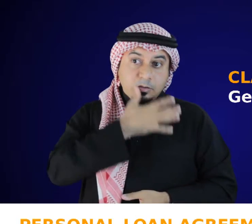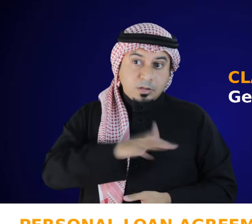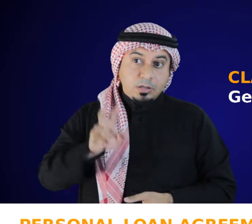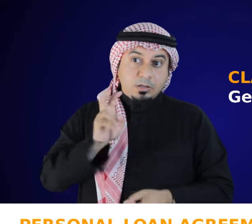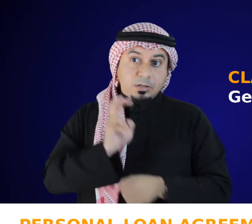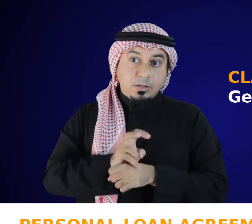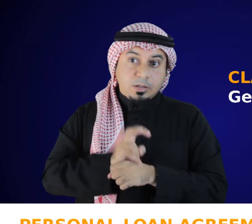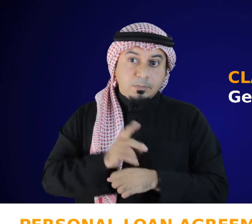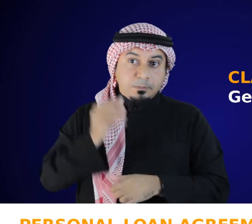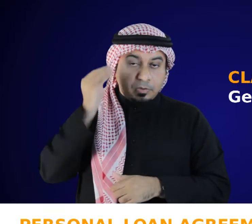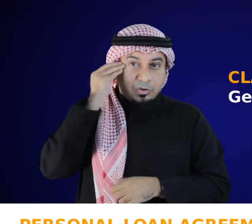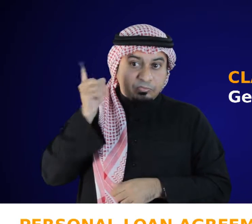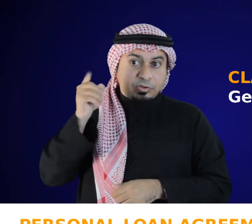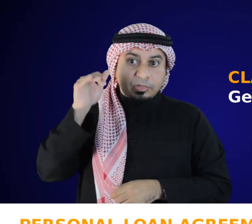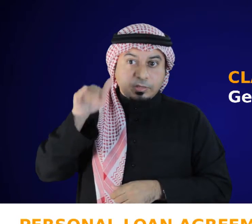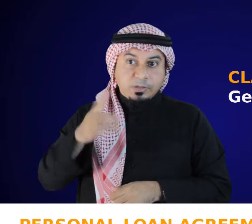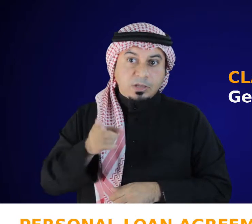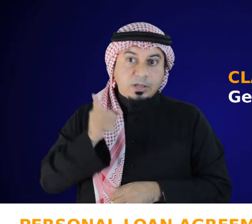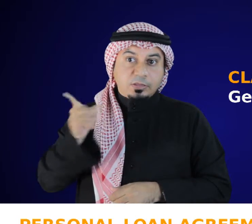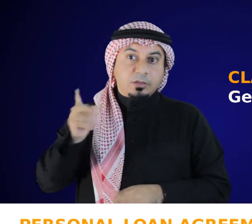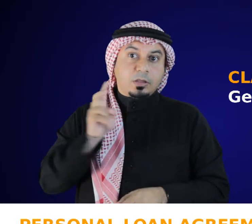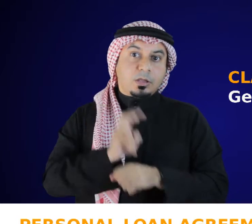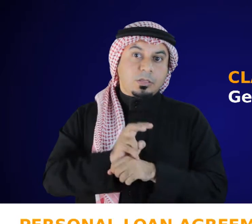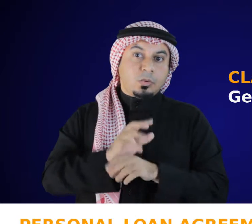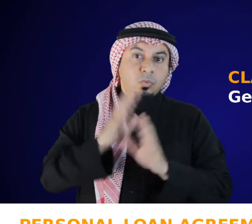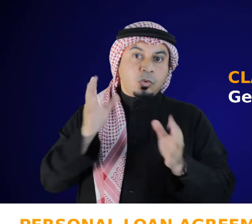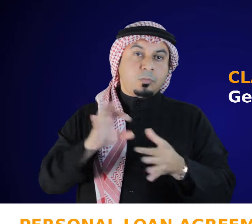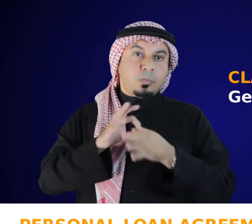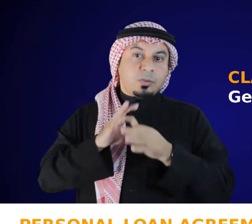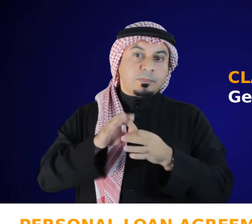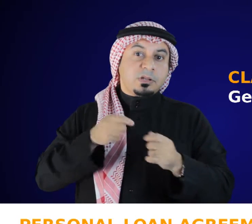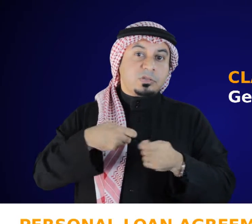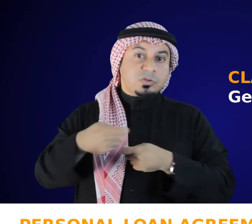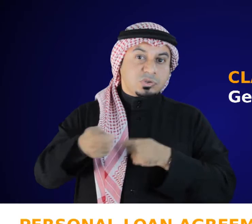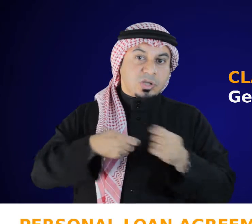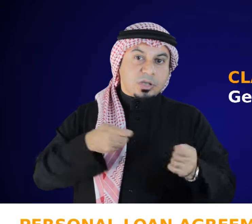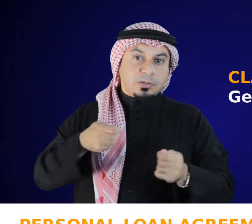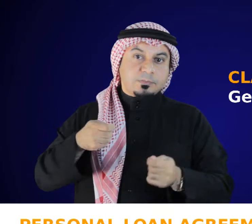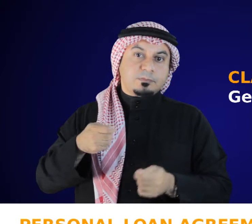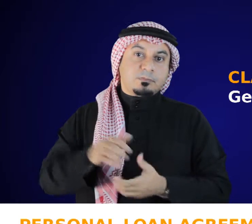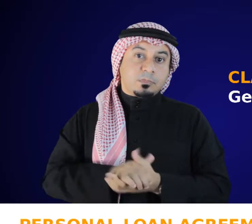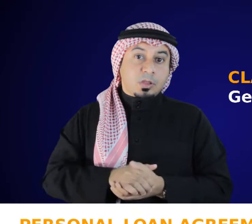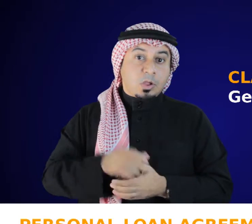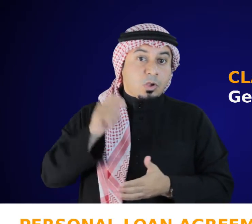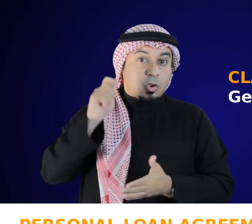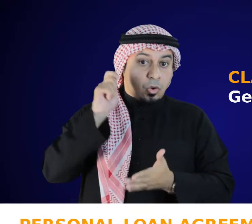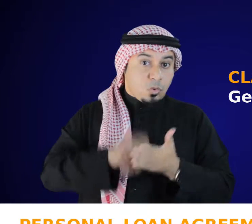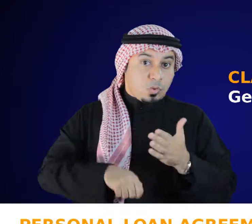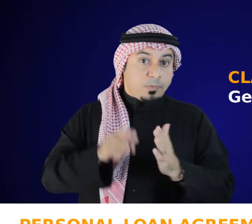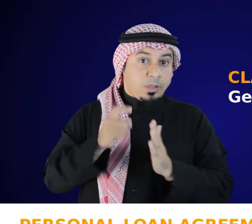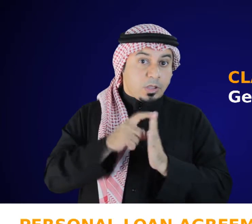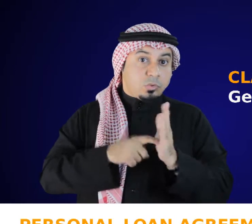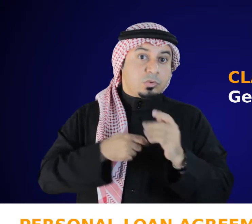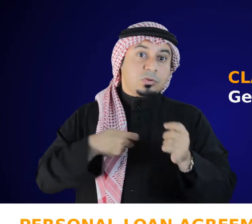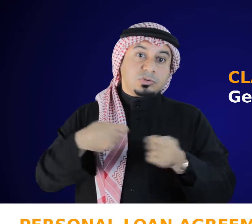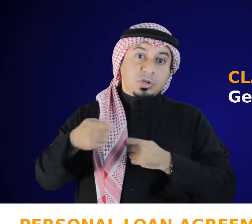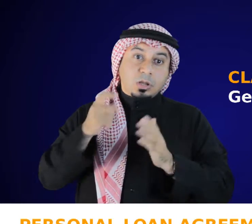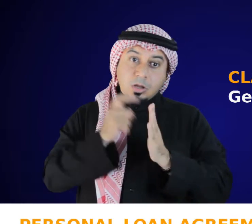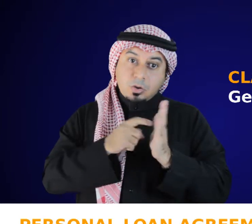The borrower acknowledges that he is aware of the nature of this loan, since it's a transaction that is subject to the provisions of